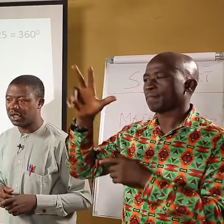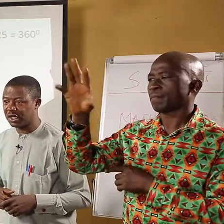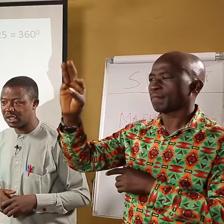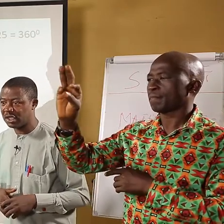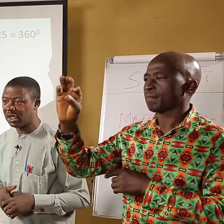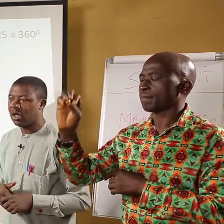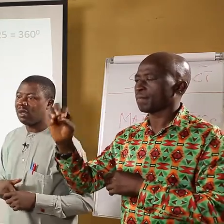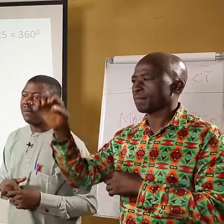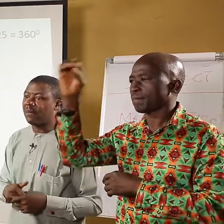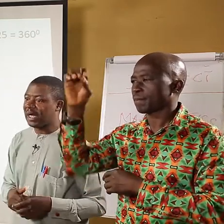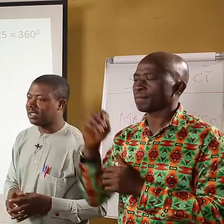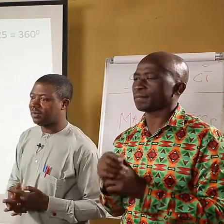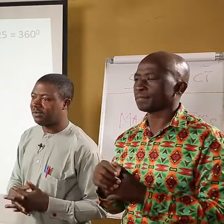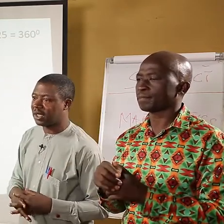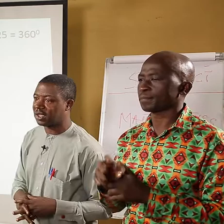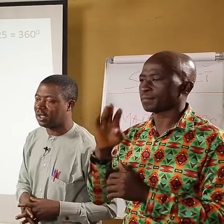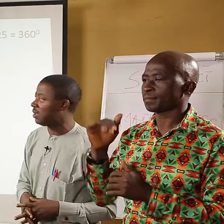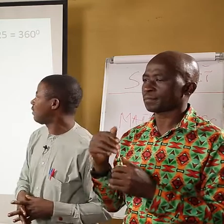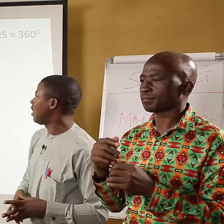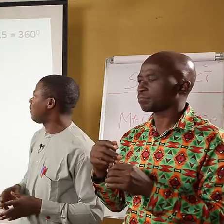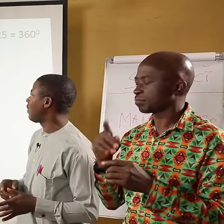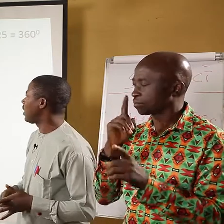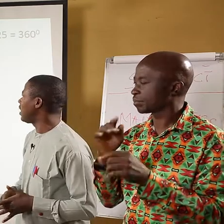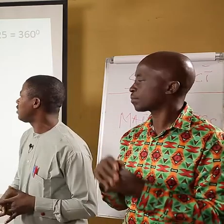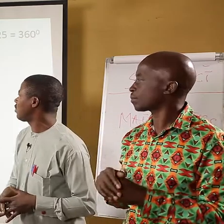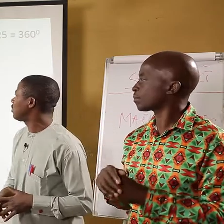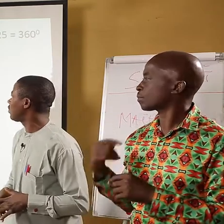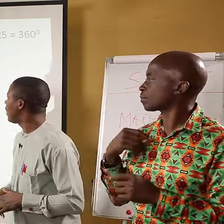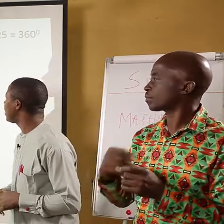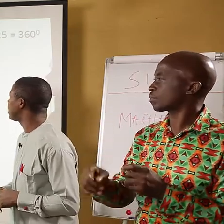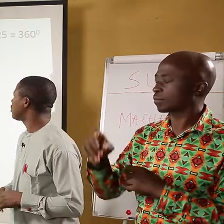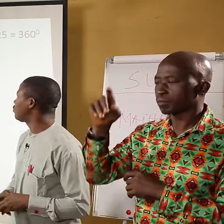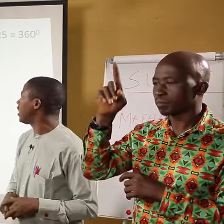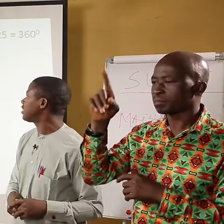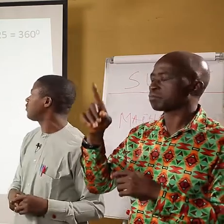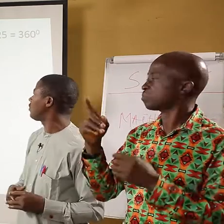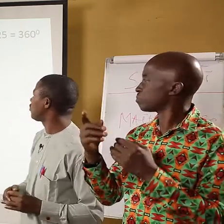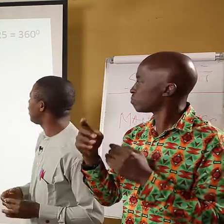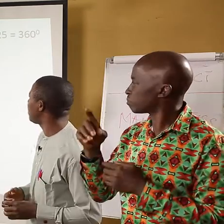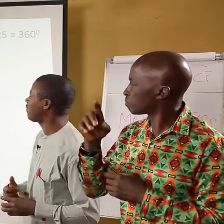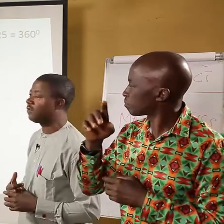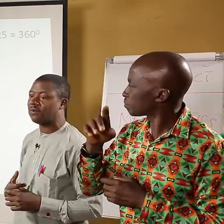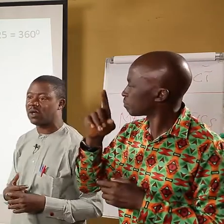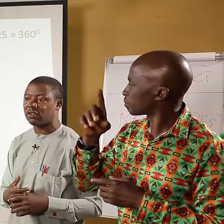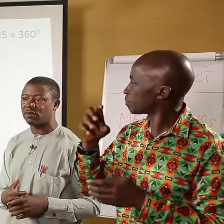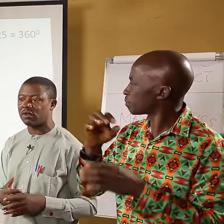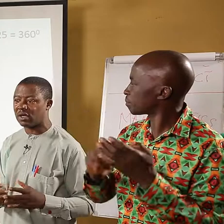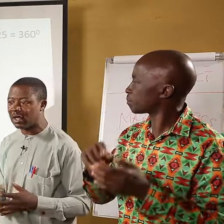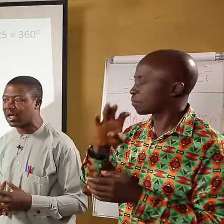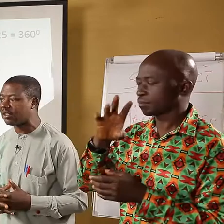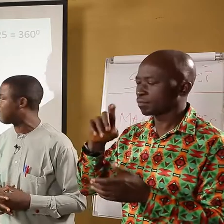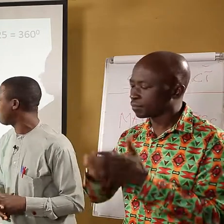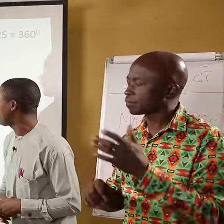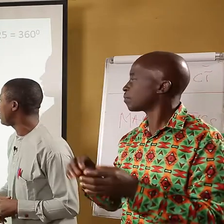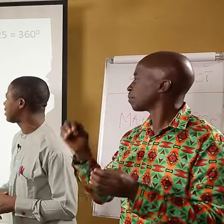360 degrees. By simplification, we have 1x plus 1x, 2x plus 2x, 4x plus